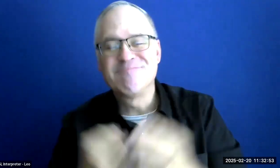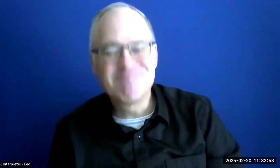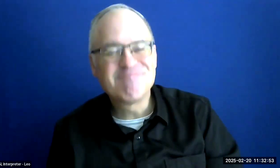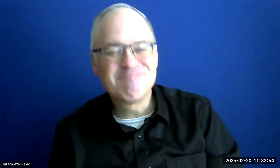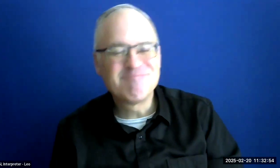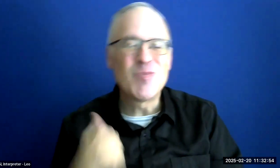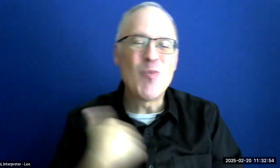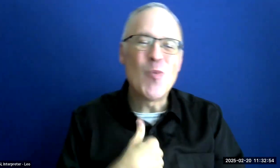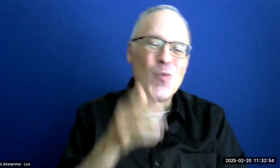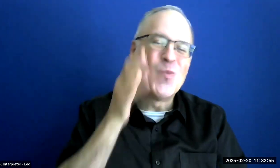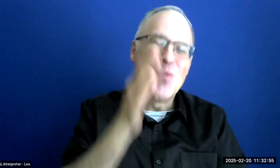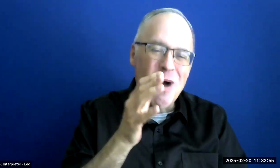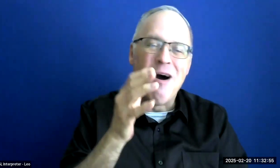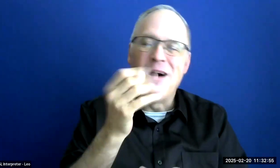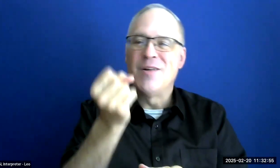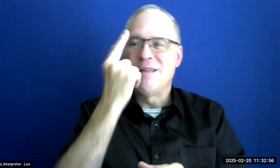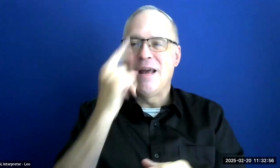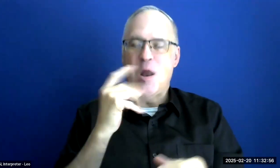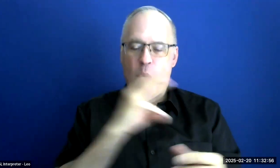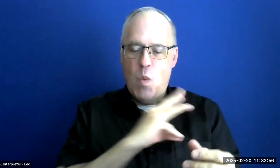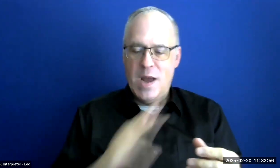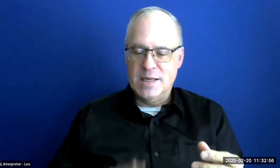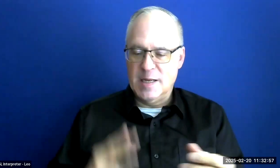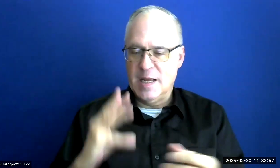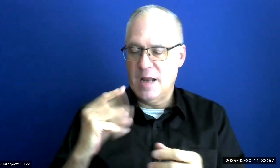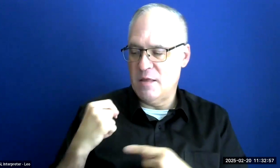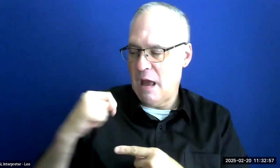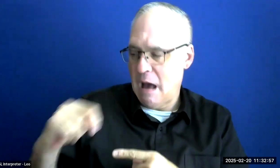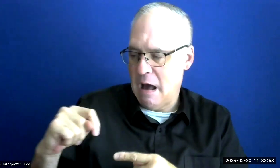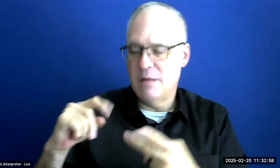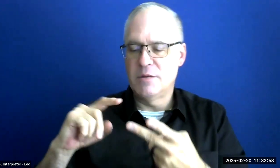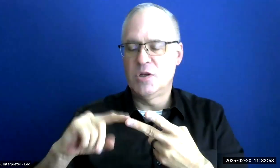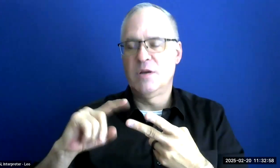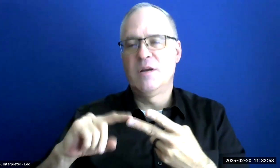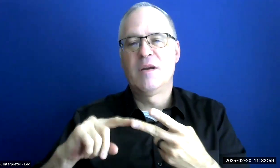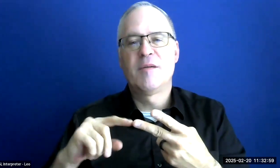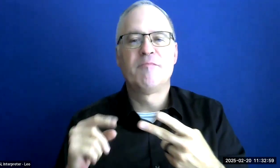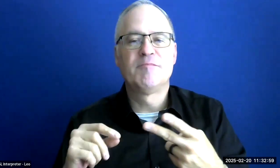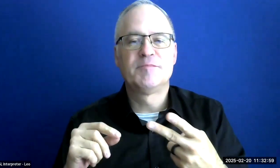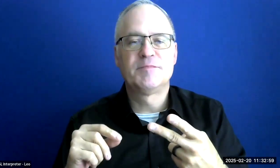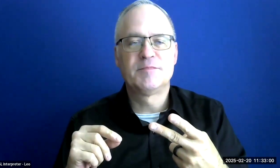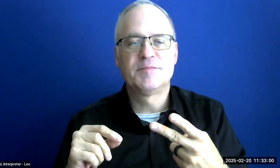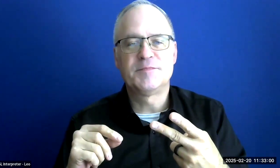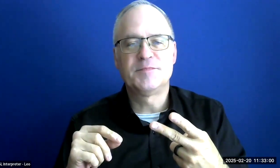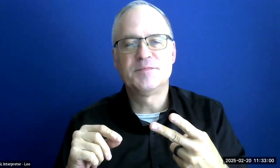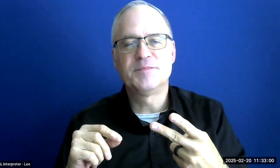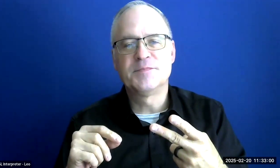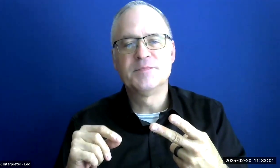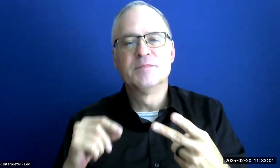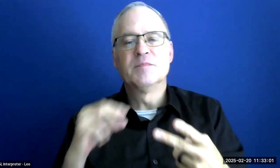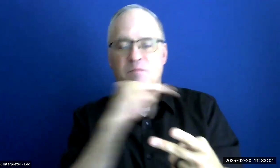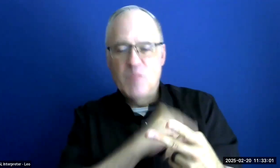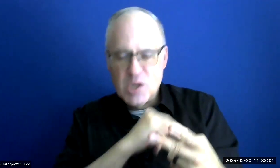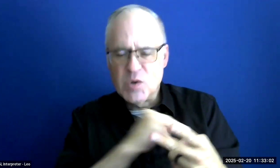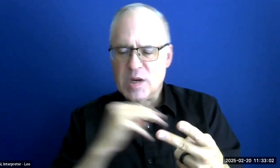what it is to have a Wesleyan theology. We'll be united around what it is to be in mission and